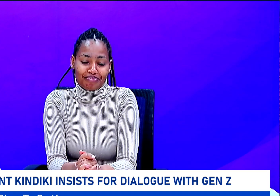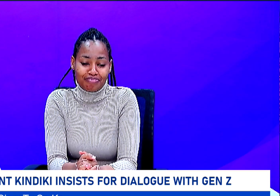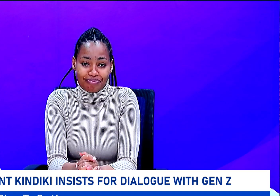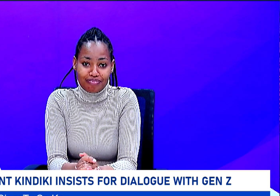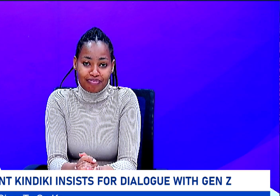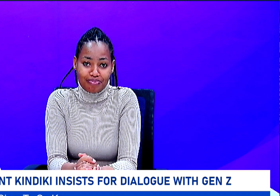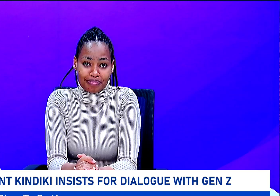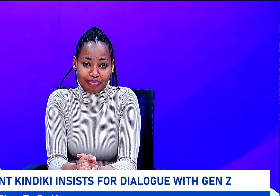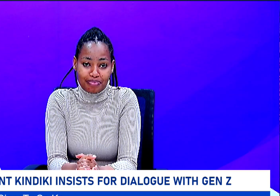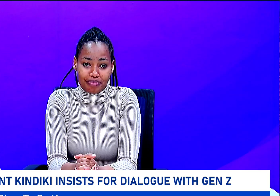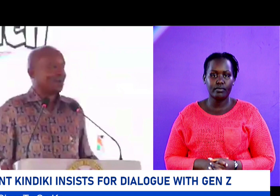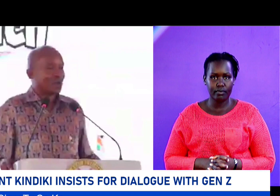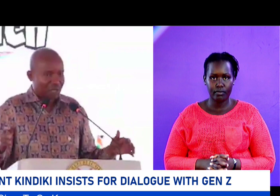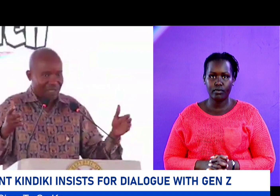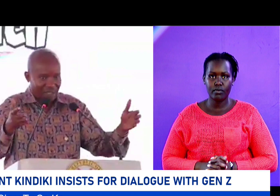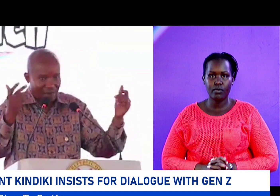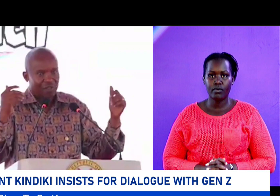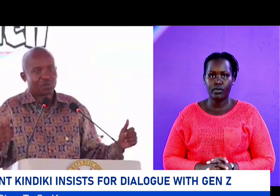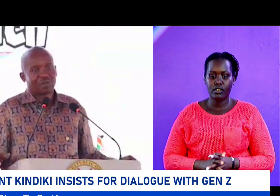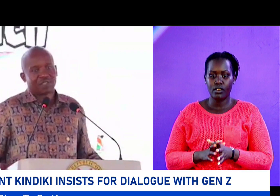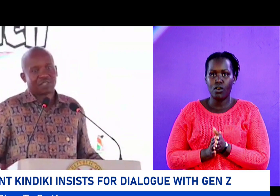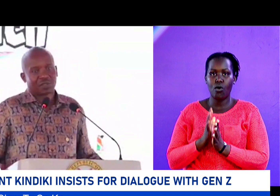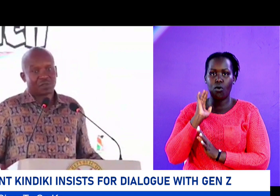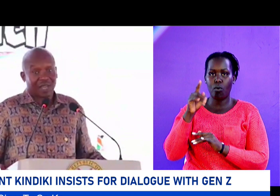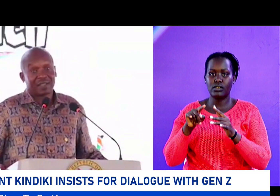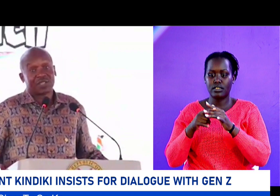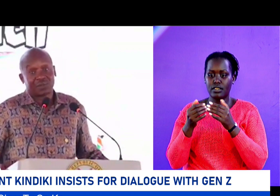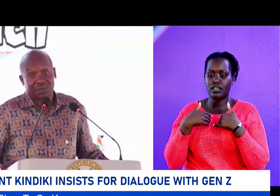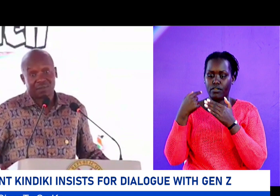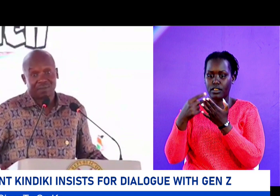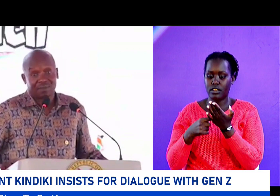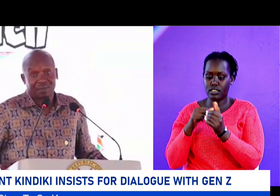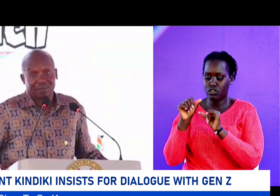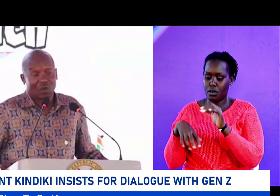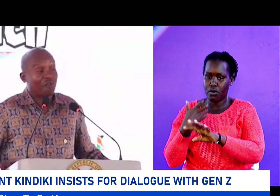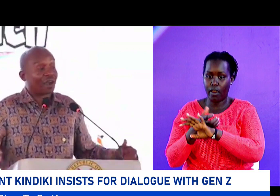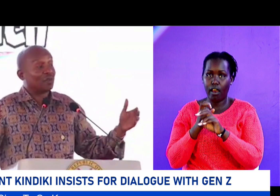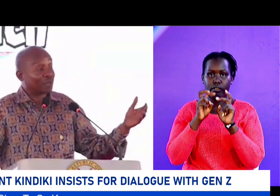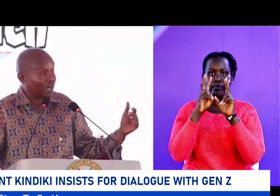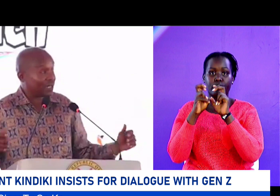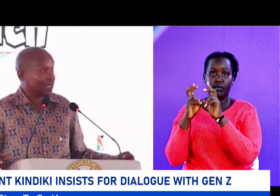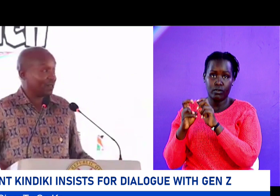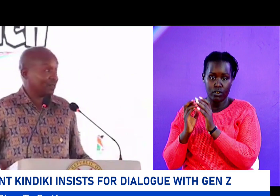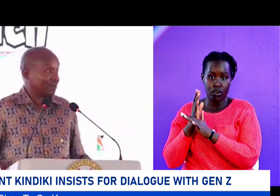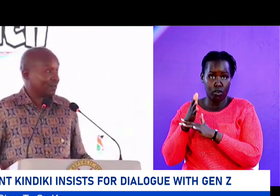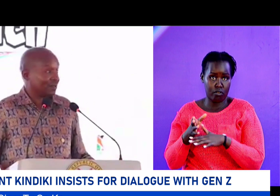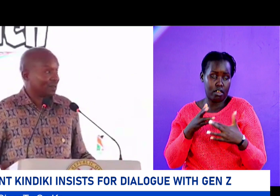days. We will start having those conversations on the hard issues of accountability,